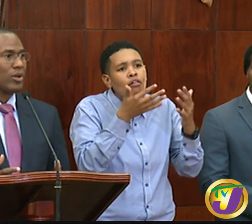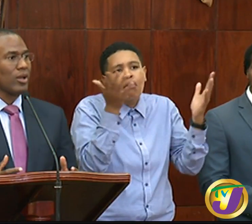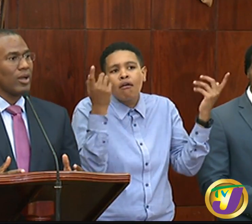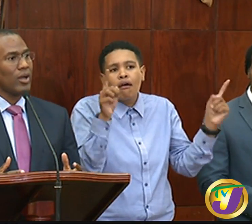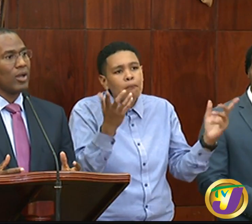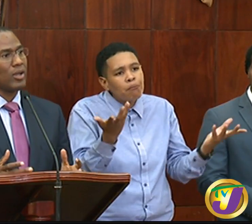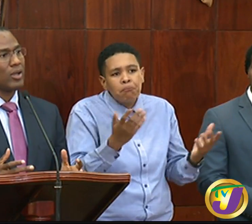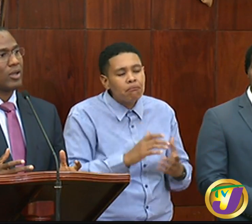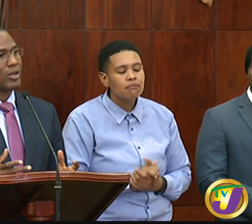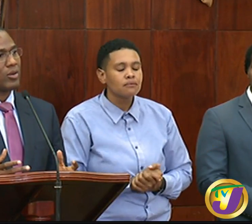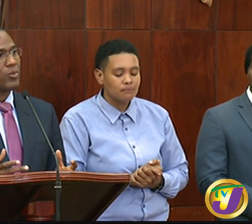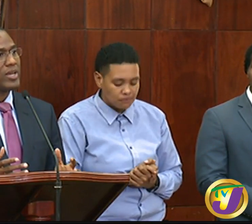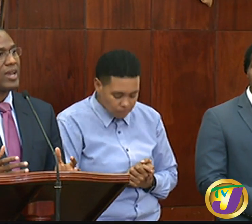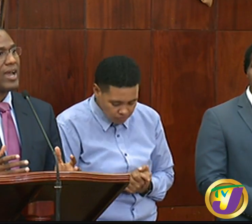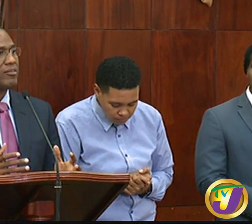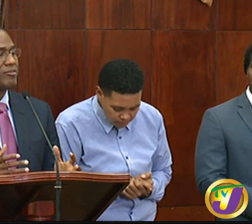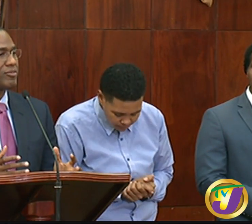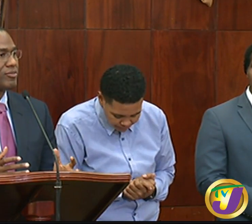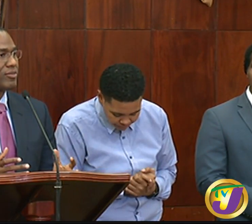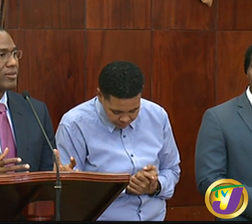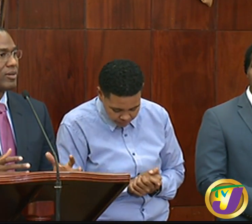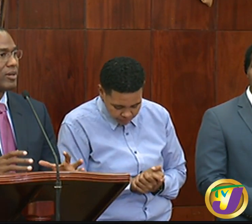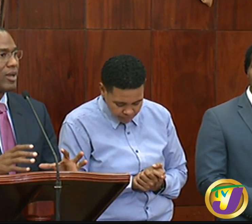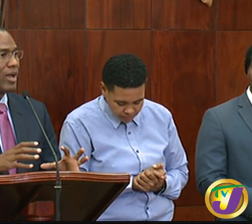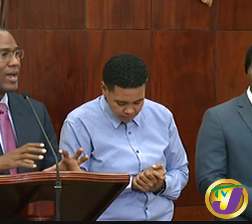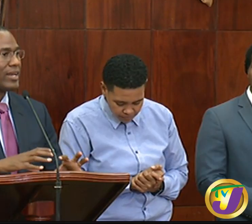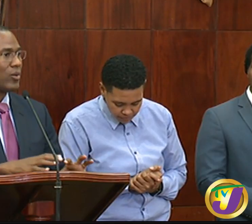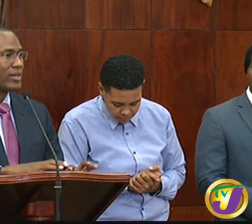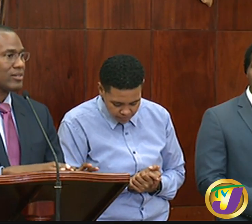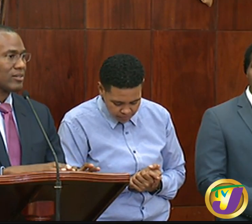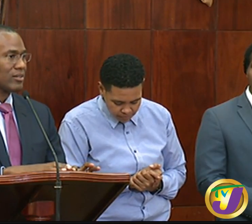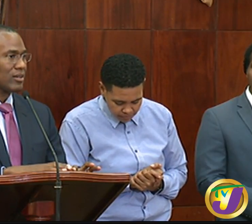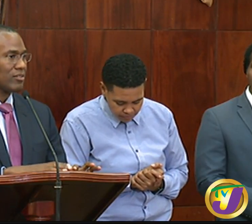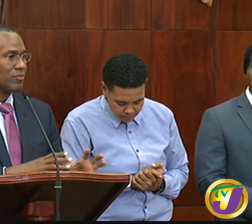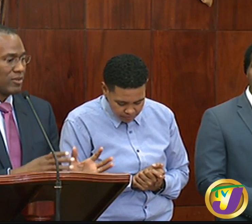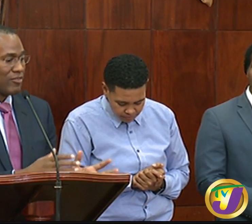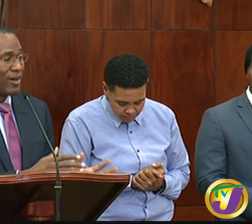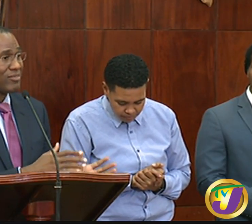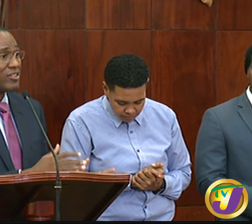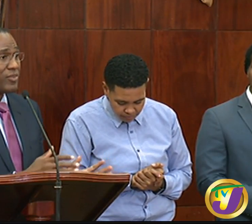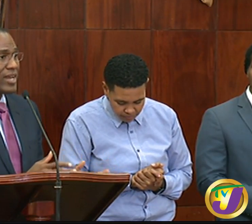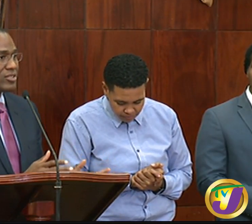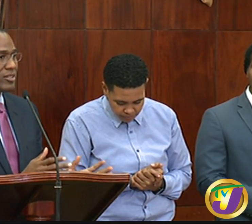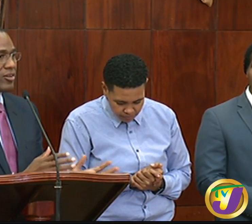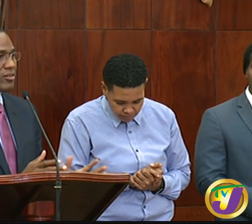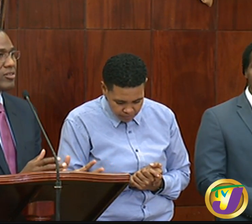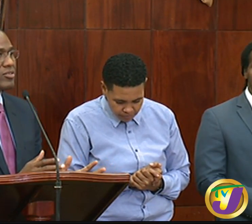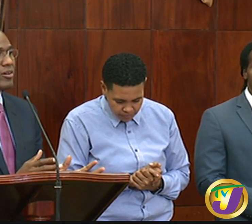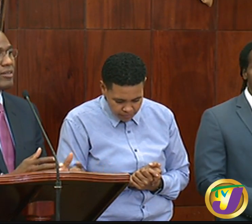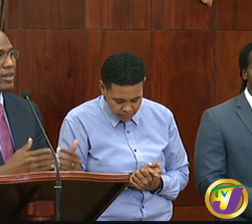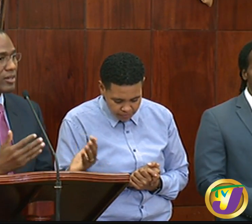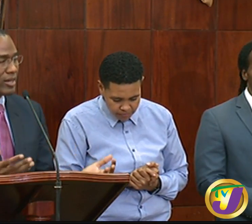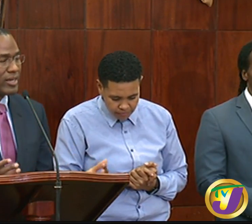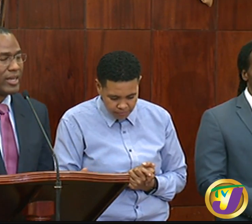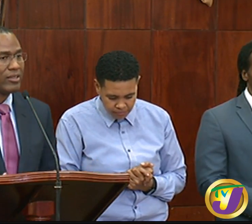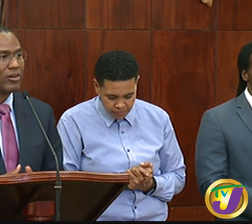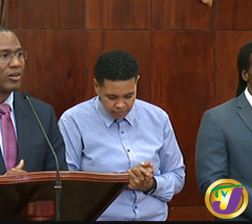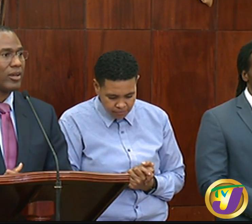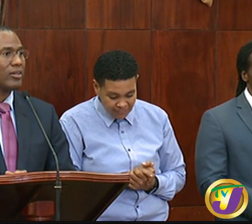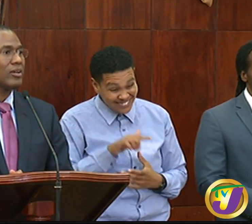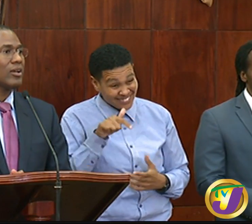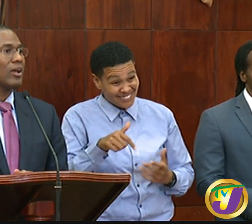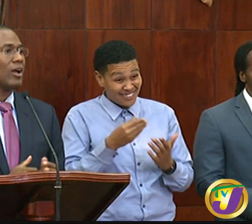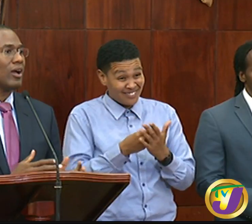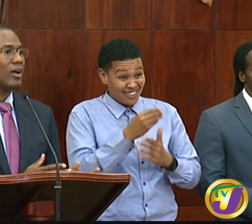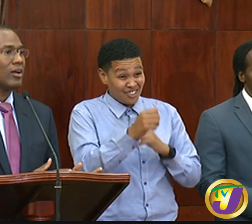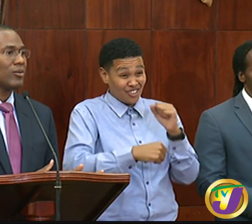so we have adequate, as far as this financial year is concerned, as I indicated